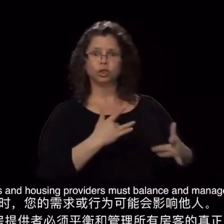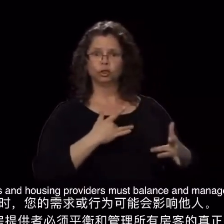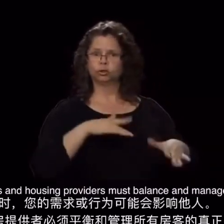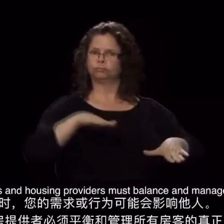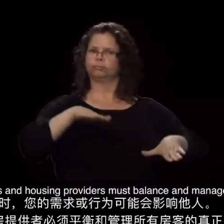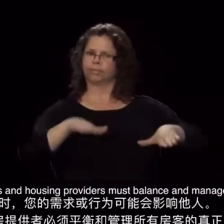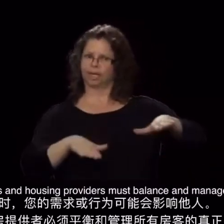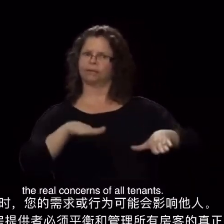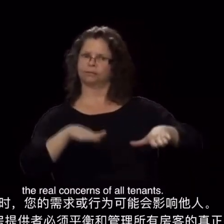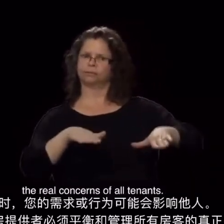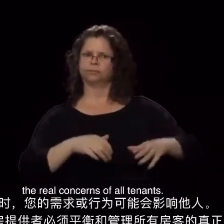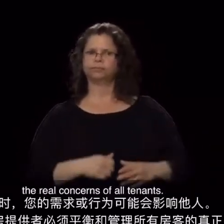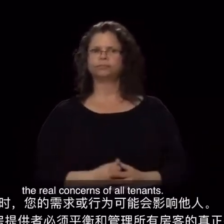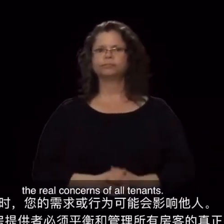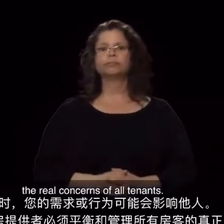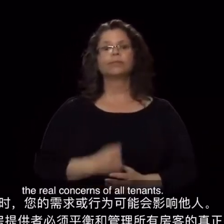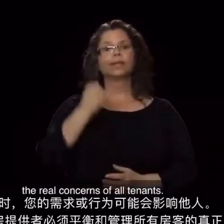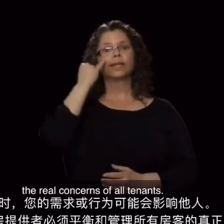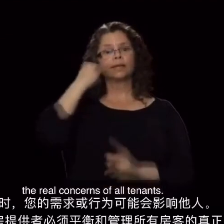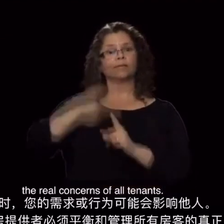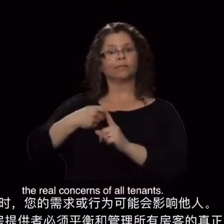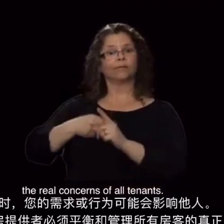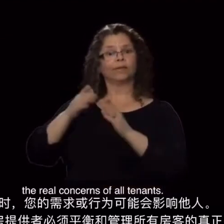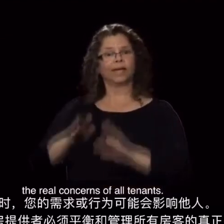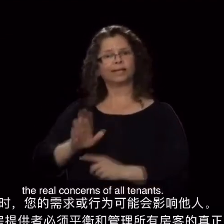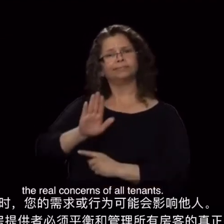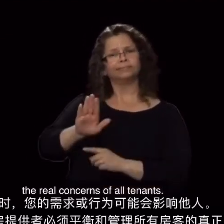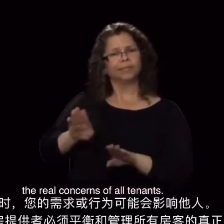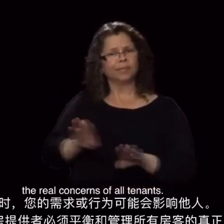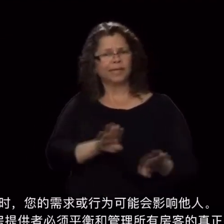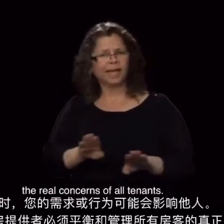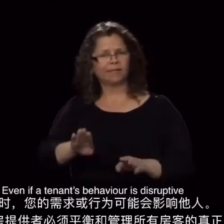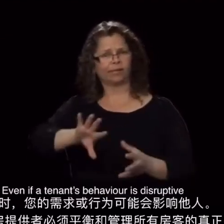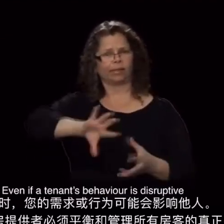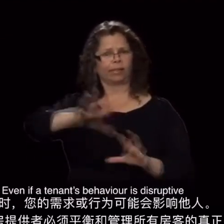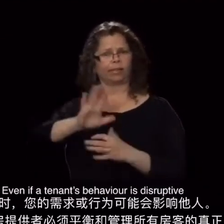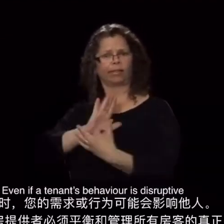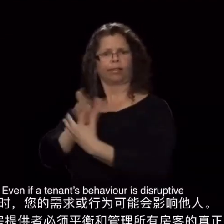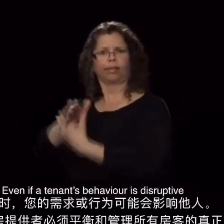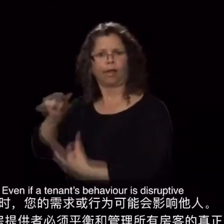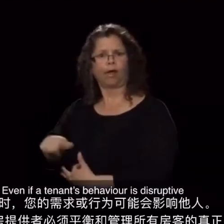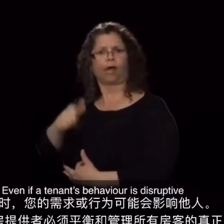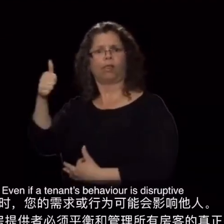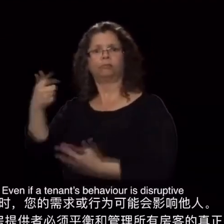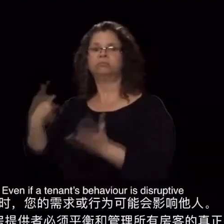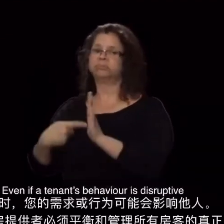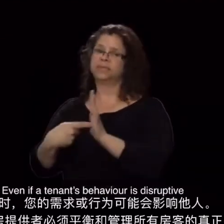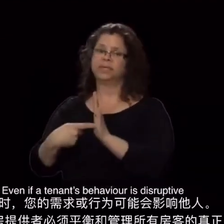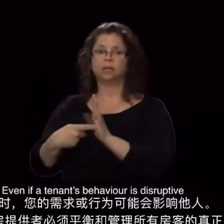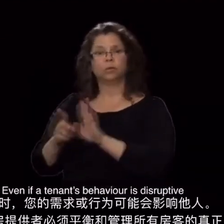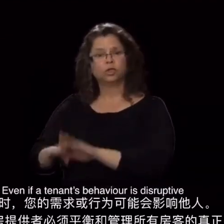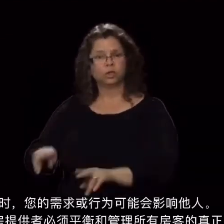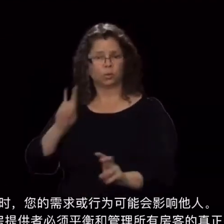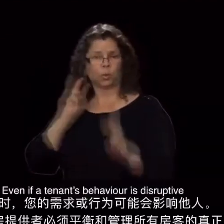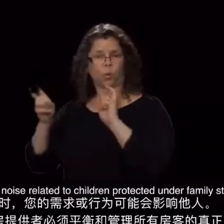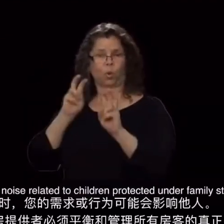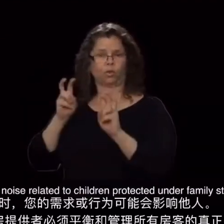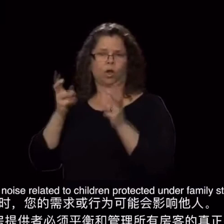real concerns of all tenants, even if a tenant's behavior is disruptive. For example, noise related to